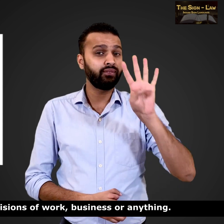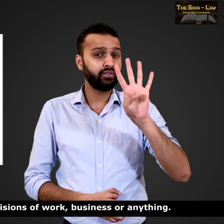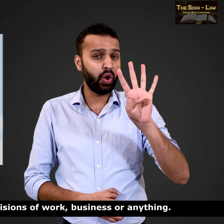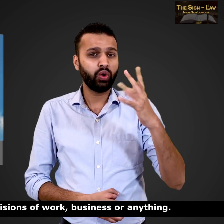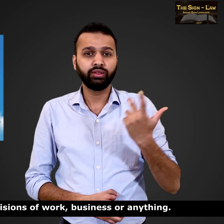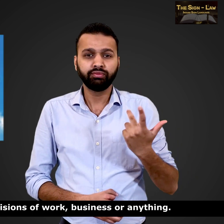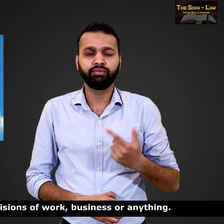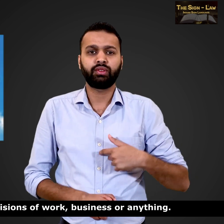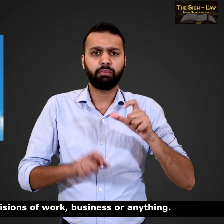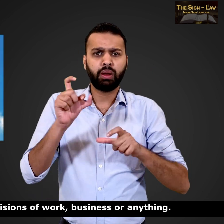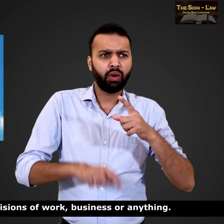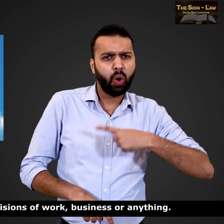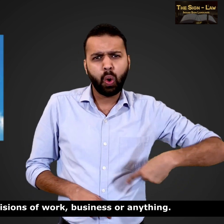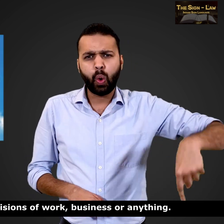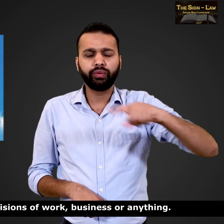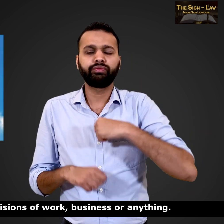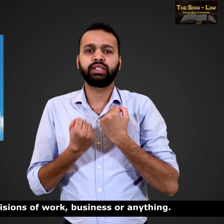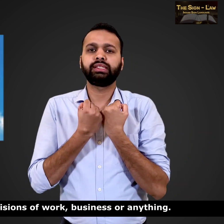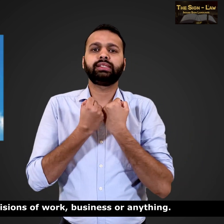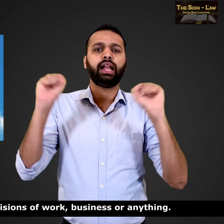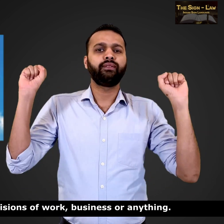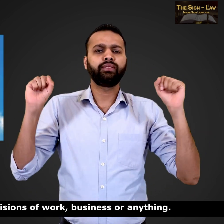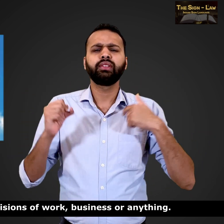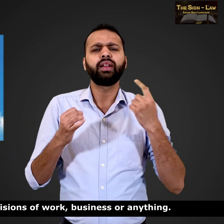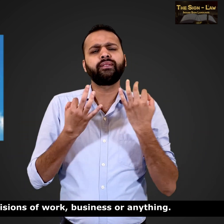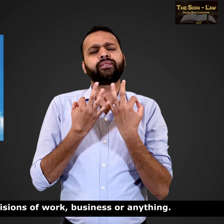Next is right to freedom in decisions of work, business or anything.